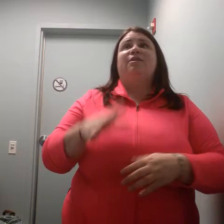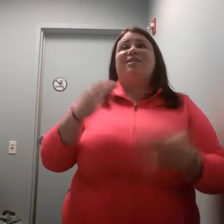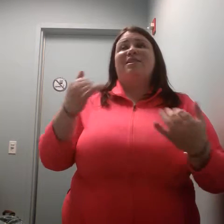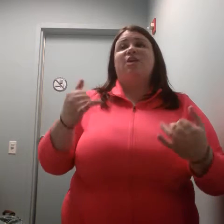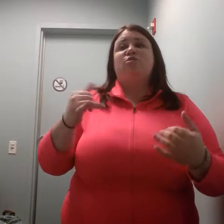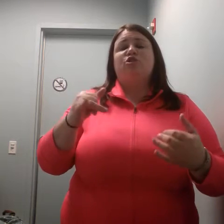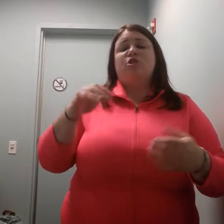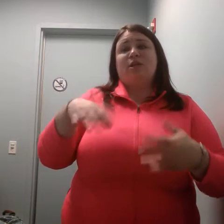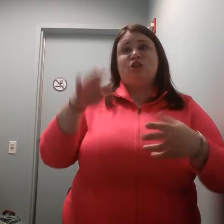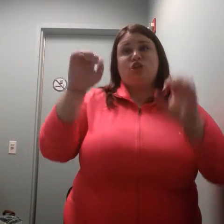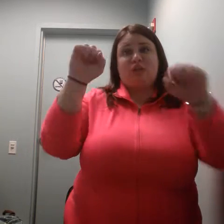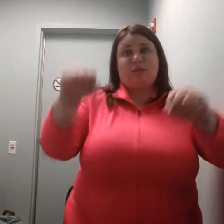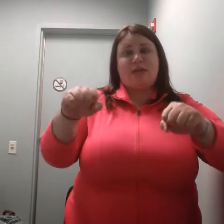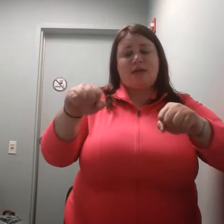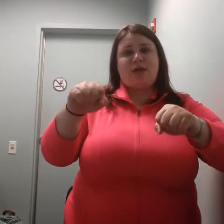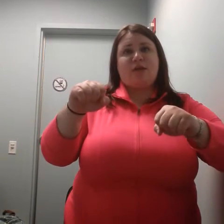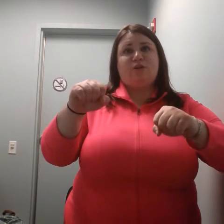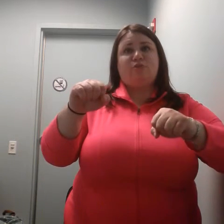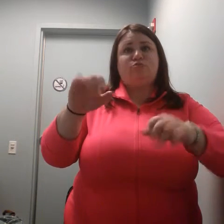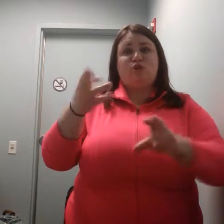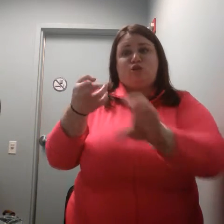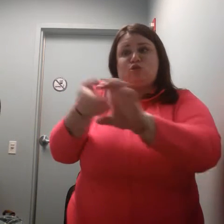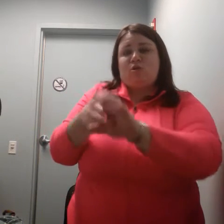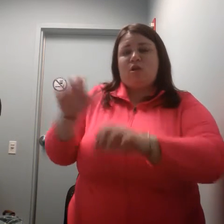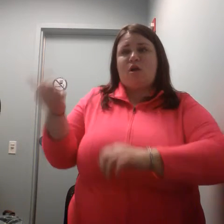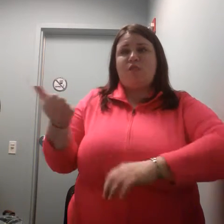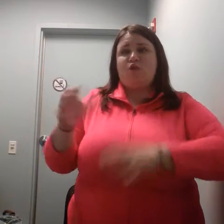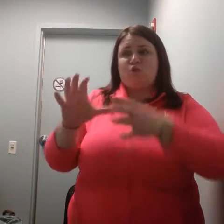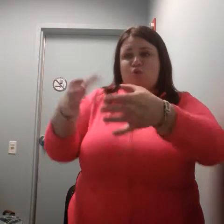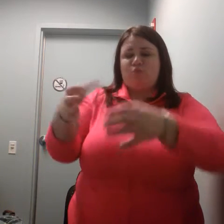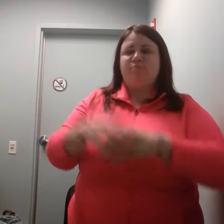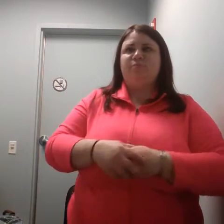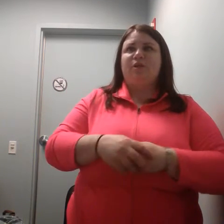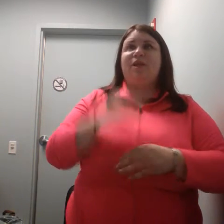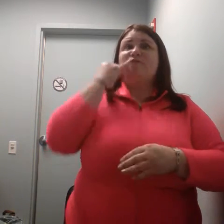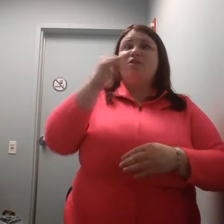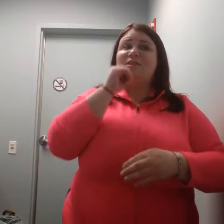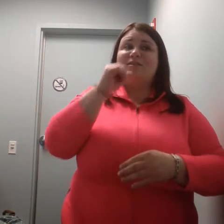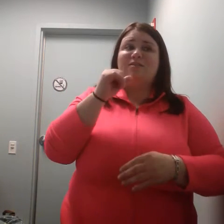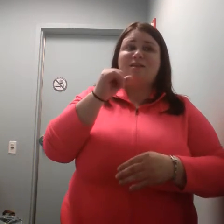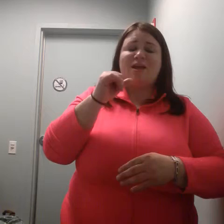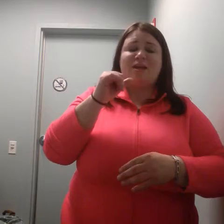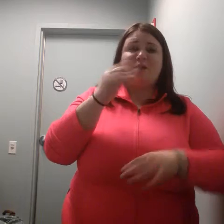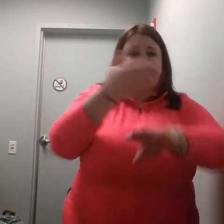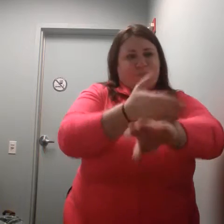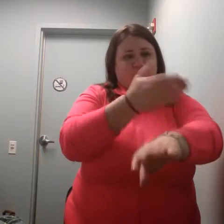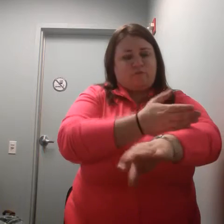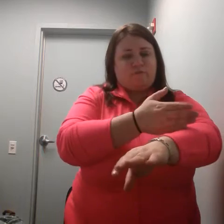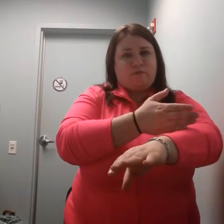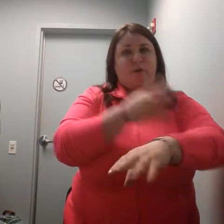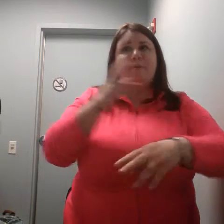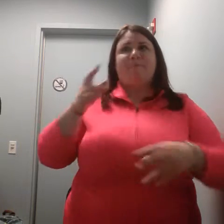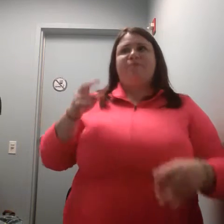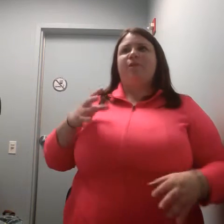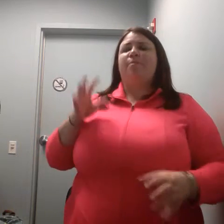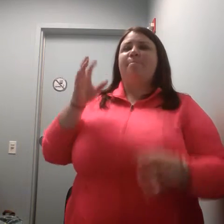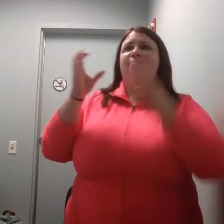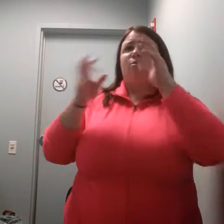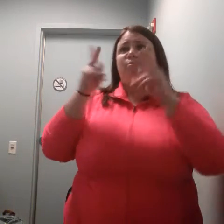if she doesn't do a good job, people are going to go to their competitors. What that does is that guarantees that there's going to be quality. Because